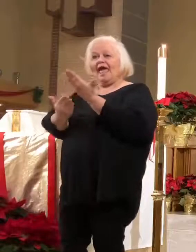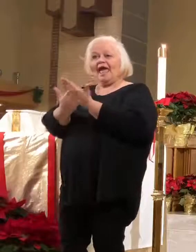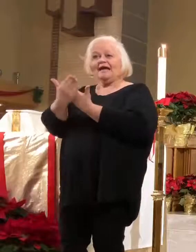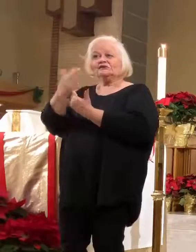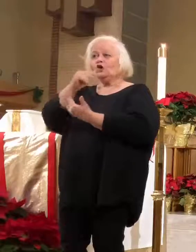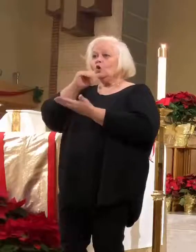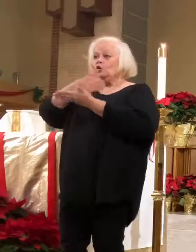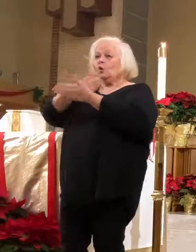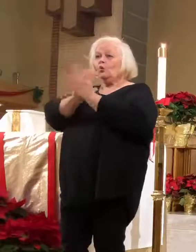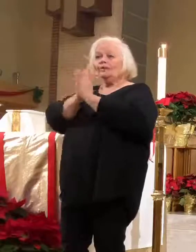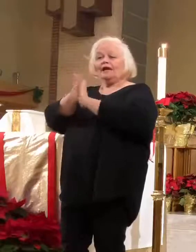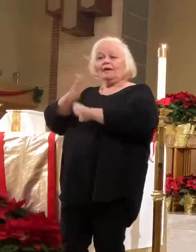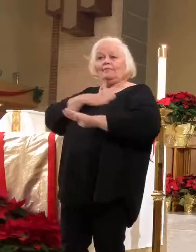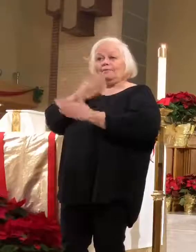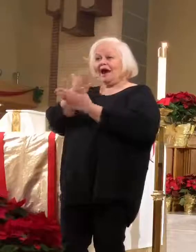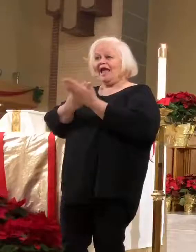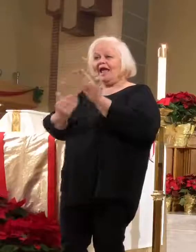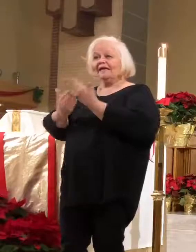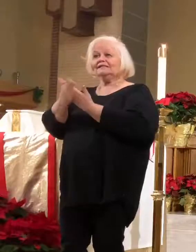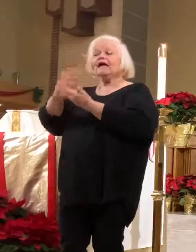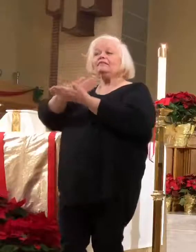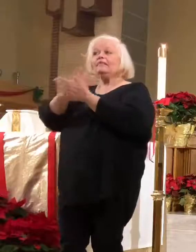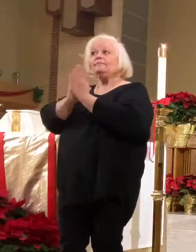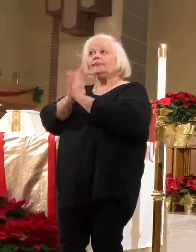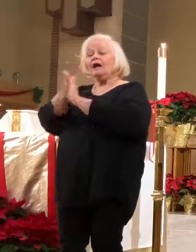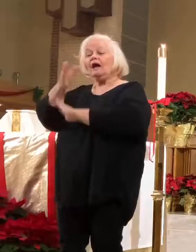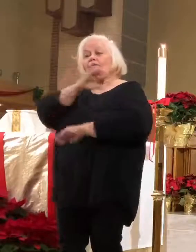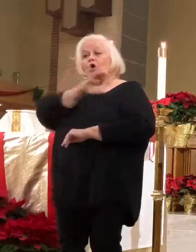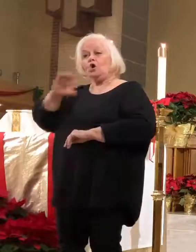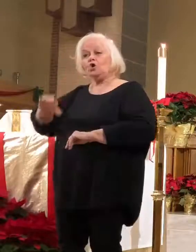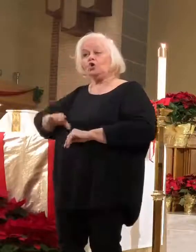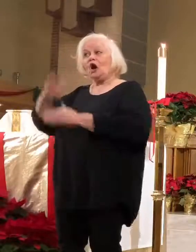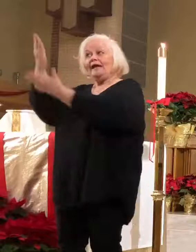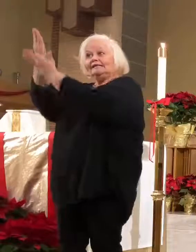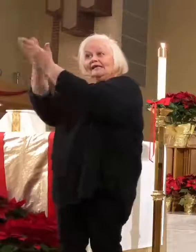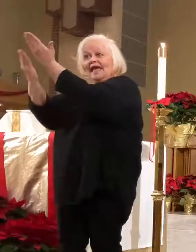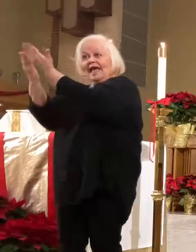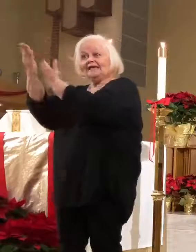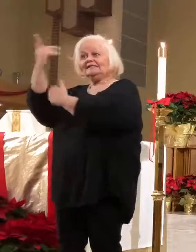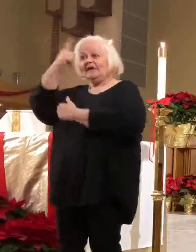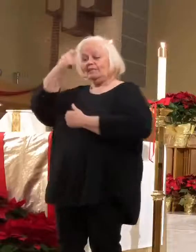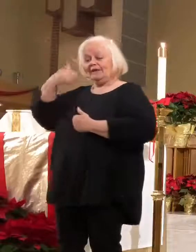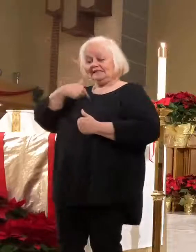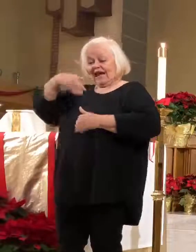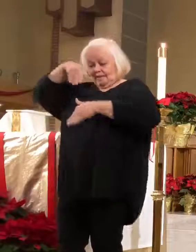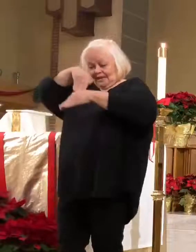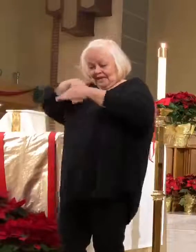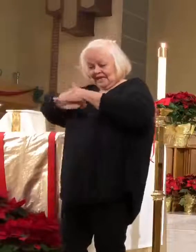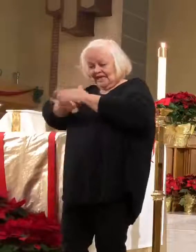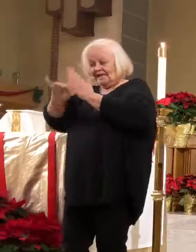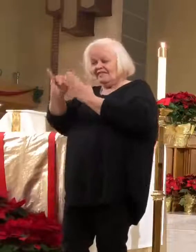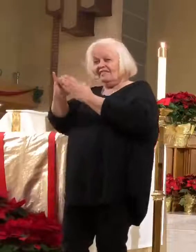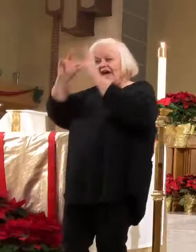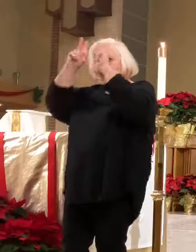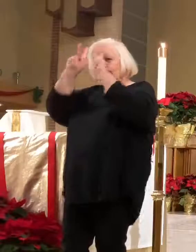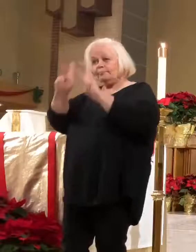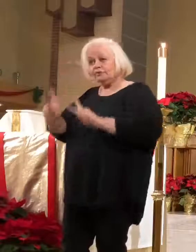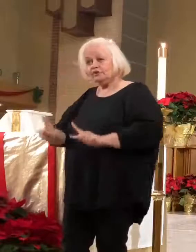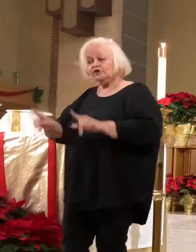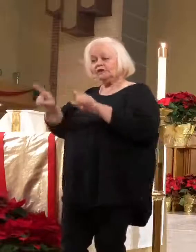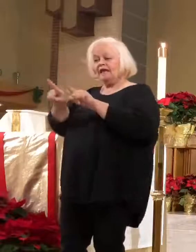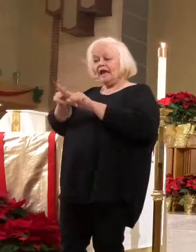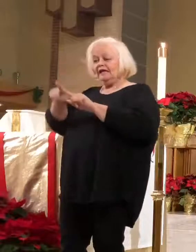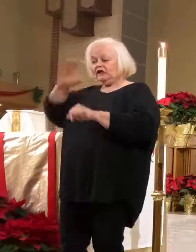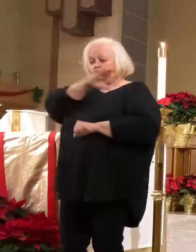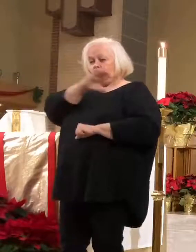just my hands, they become Christ's hands. Because I am in that person of Christ praying to the Father. And so